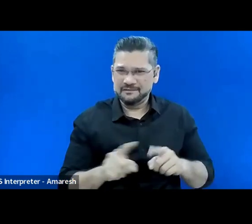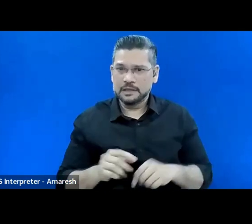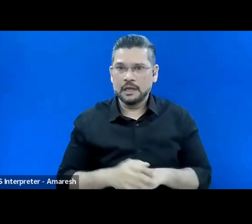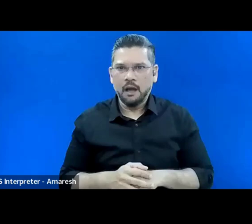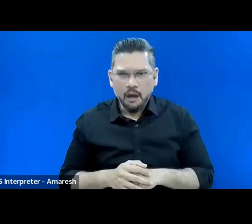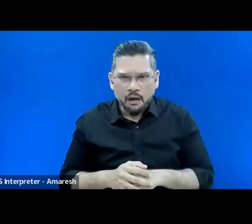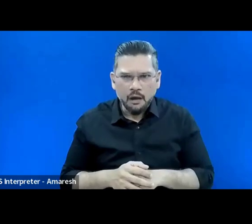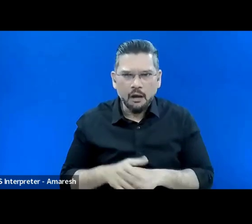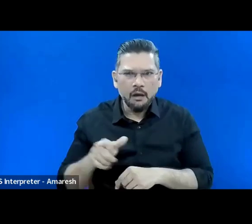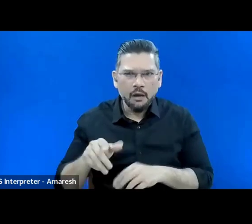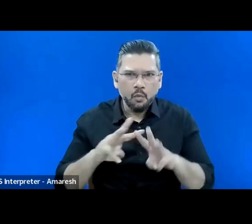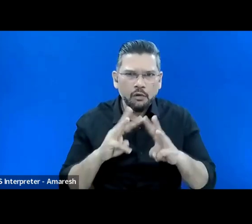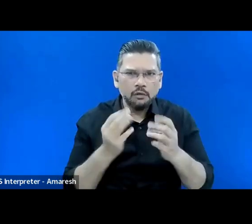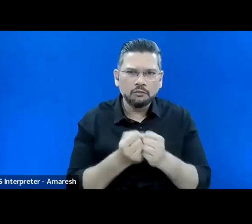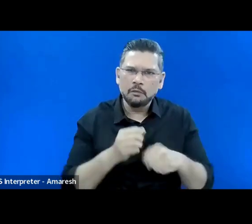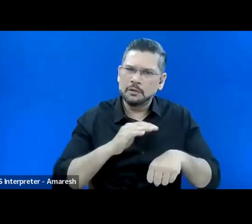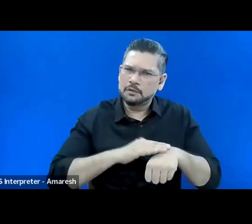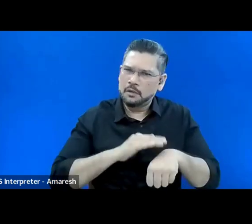that